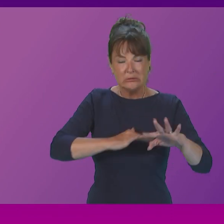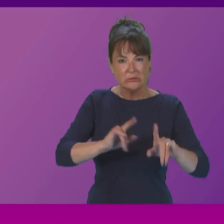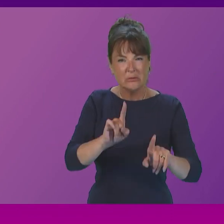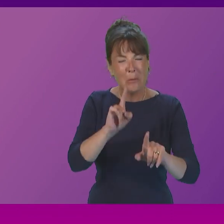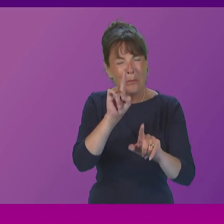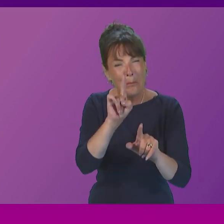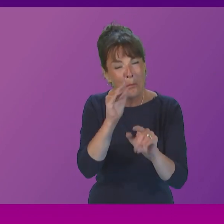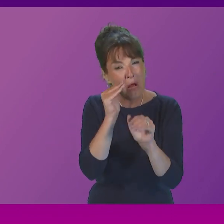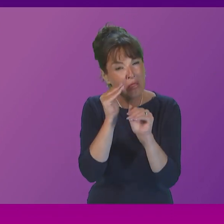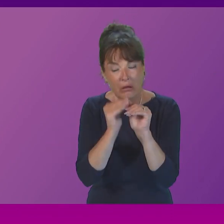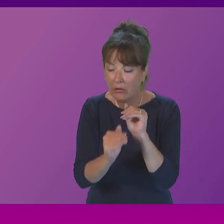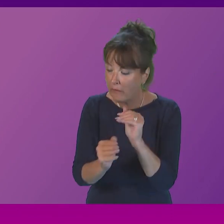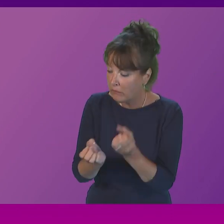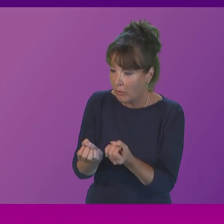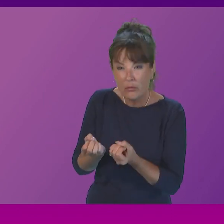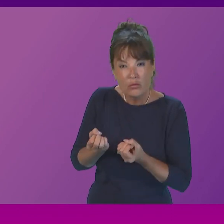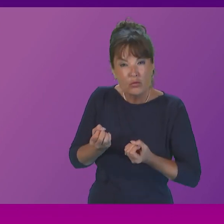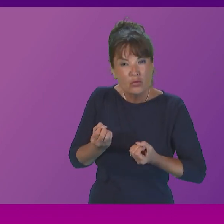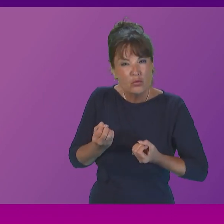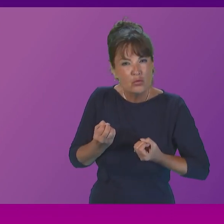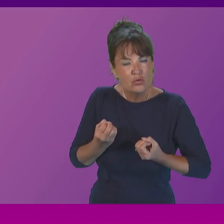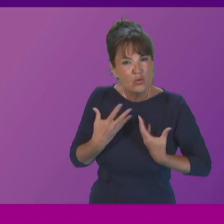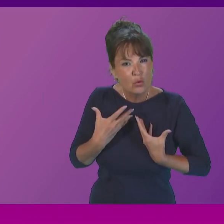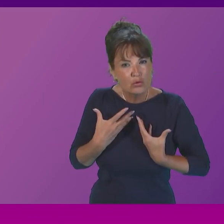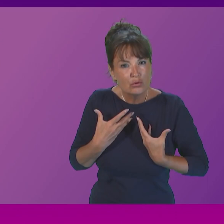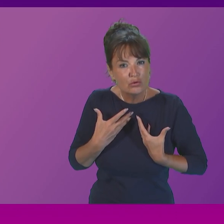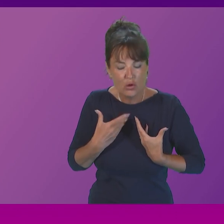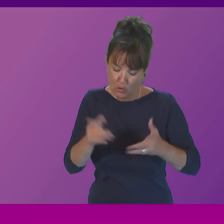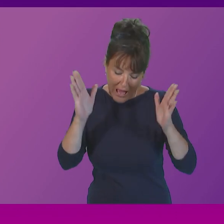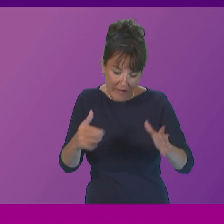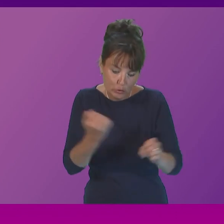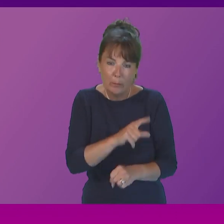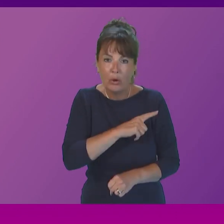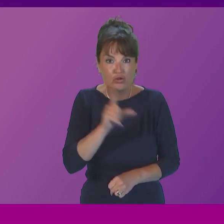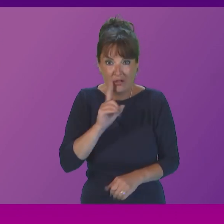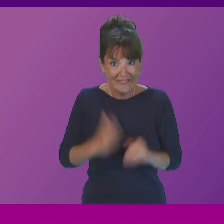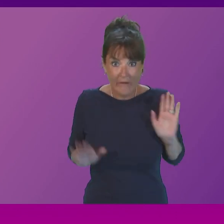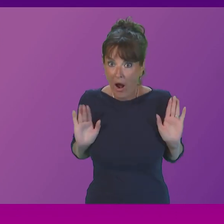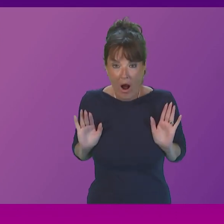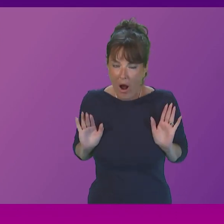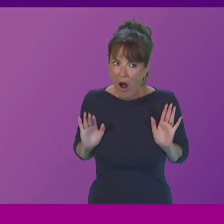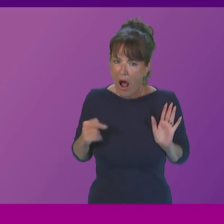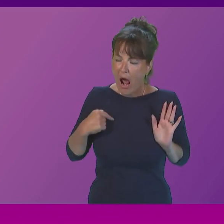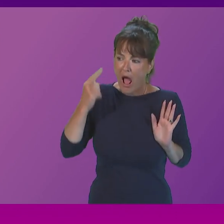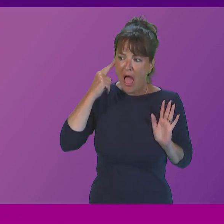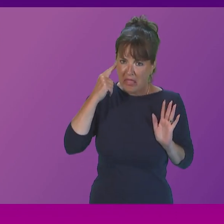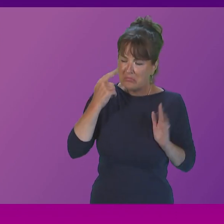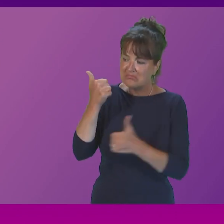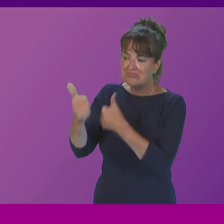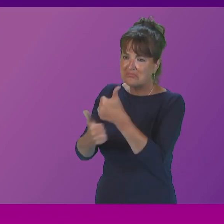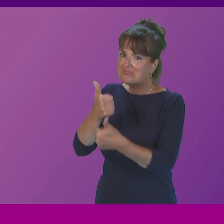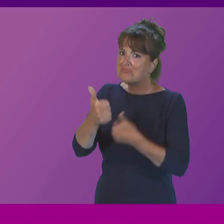never told us to do something the way we should do it because we were girls. And I think that also, I give them